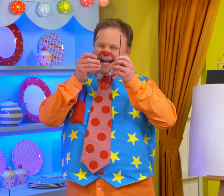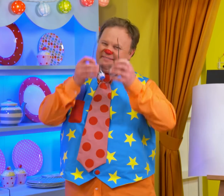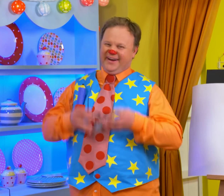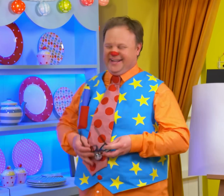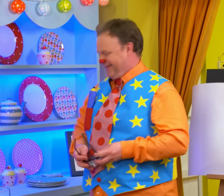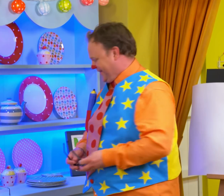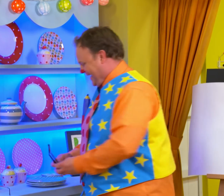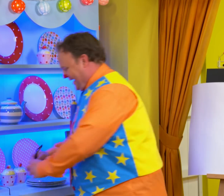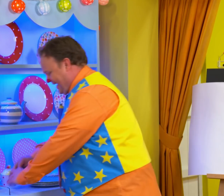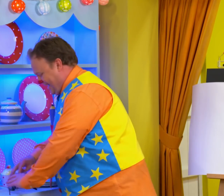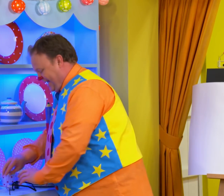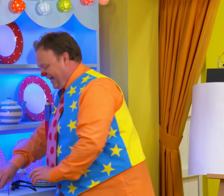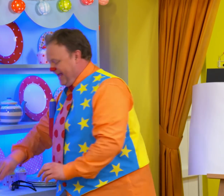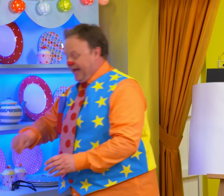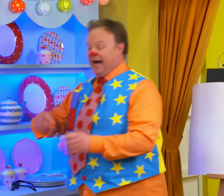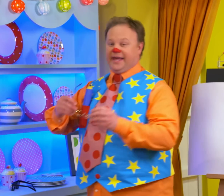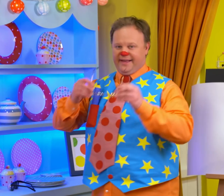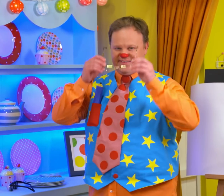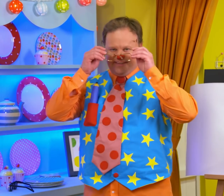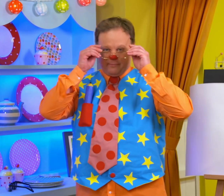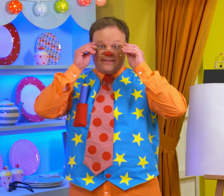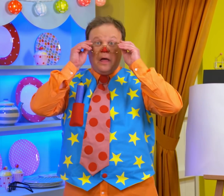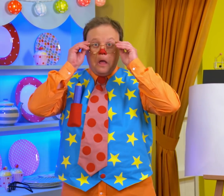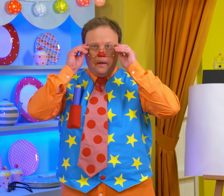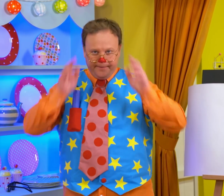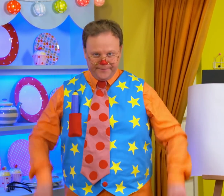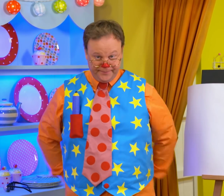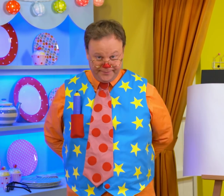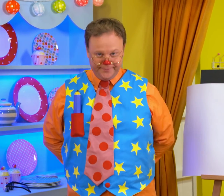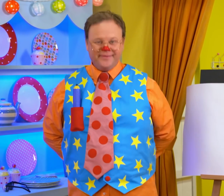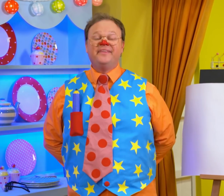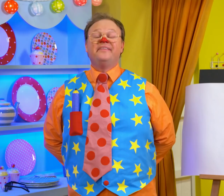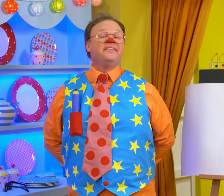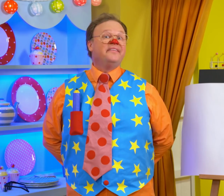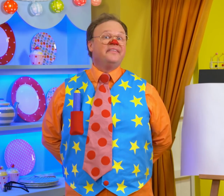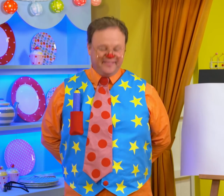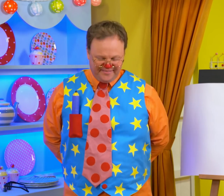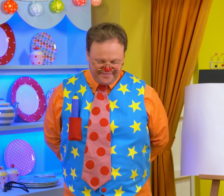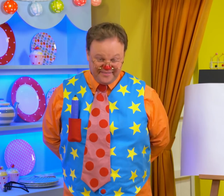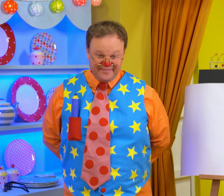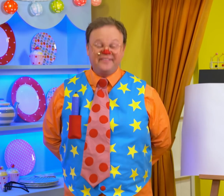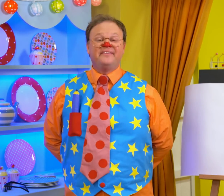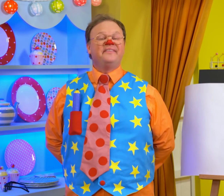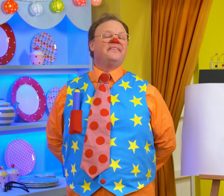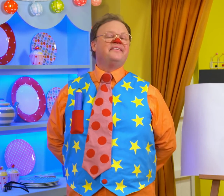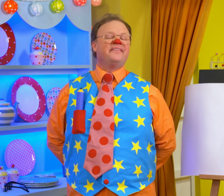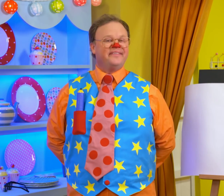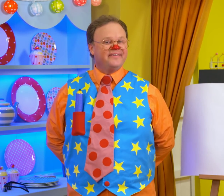I'm only joking. Ah, yes, these are better. Ah, you make a very good teacher now, Teacher